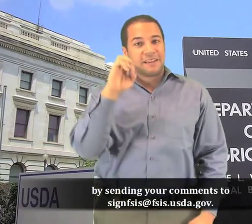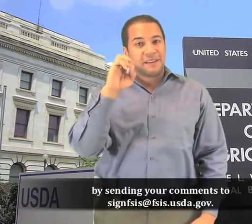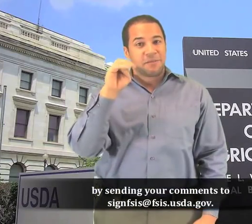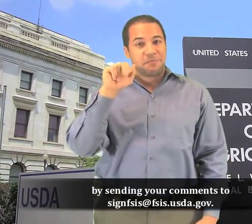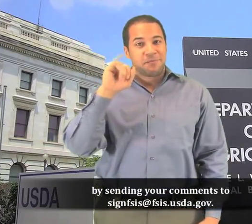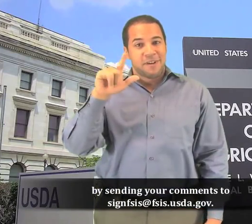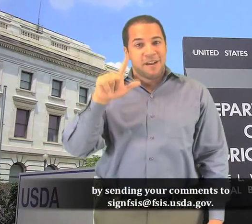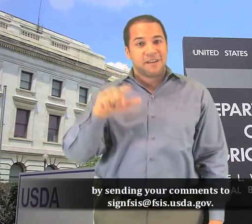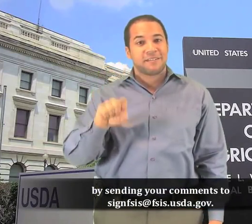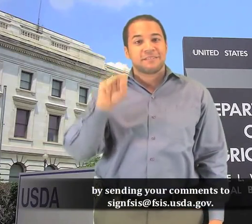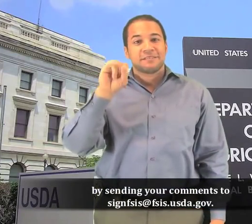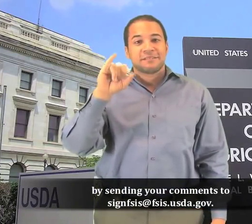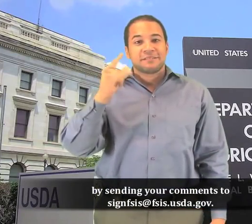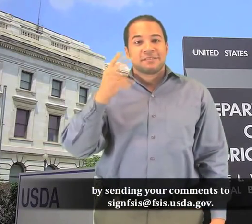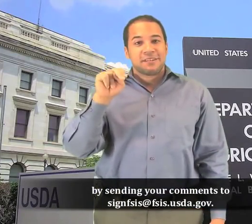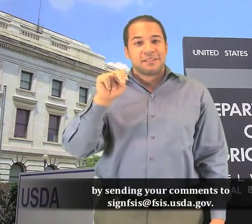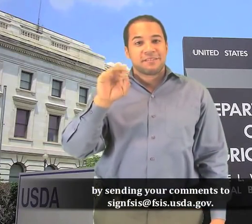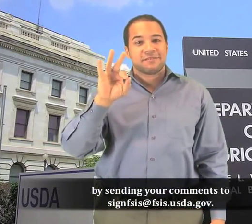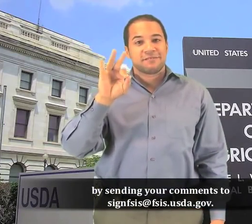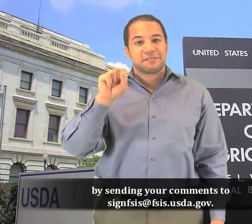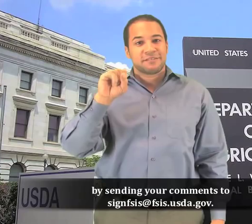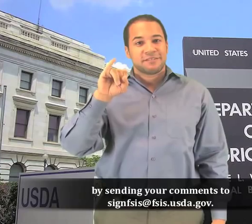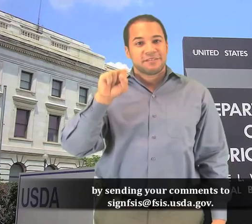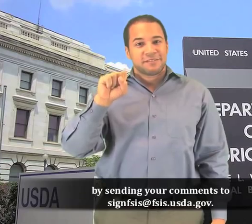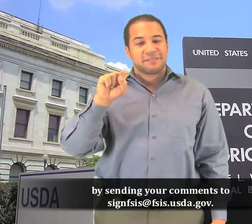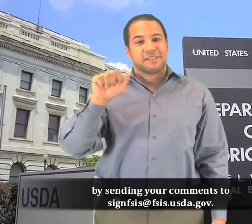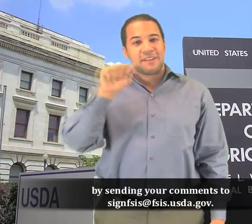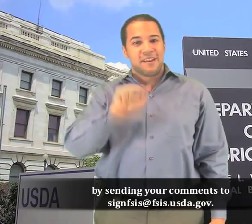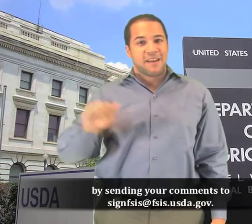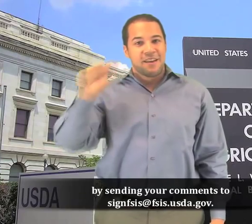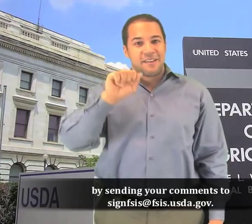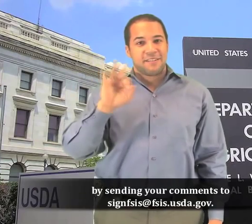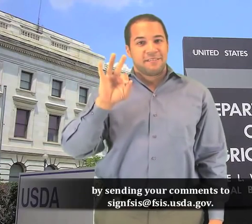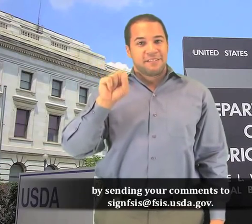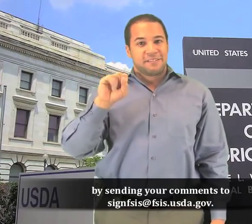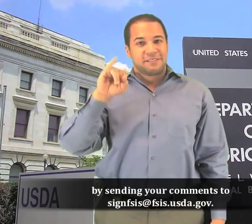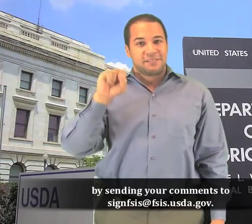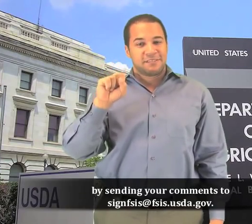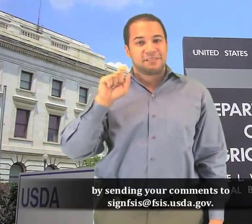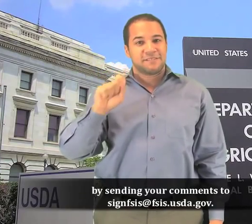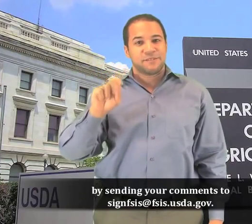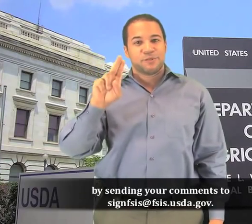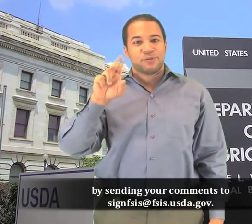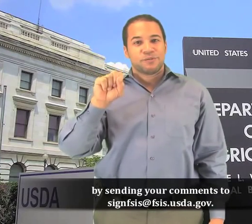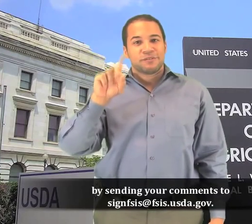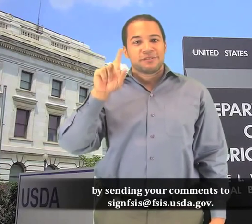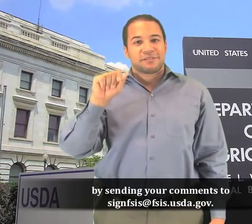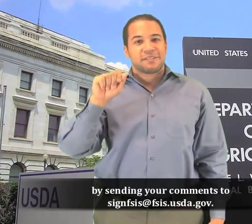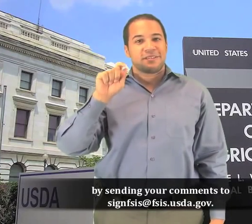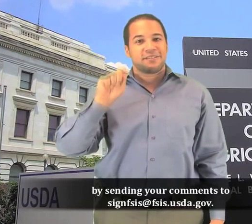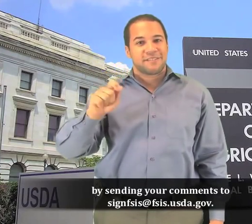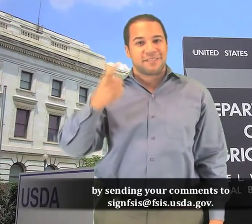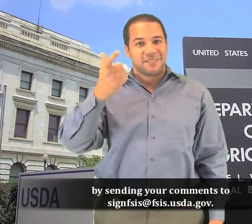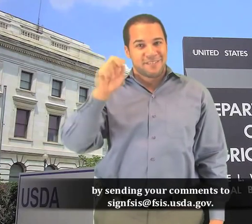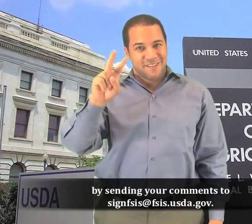comments to signfsis at fsis.usda